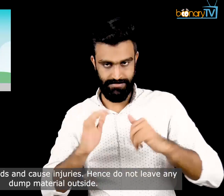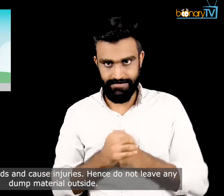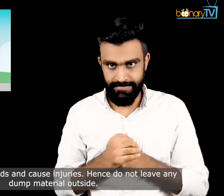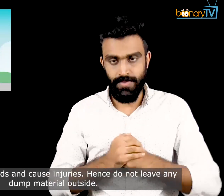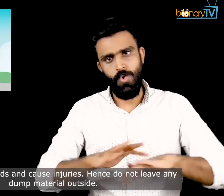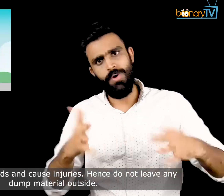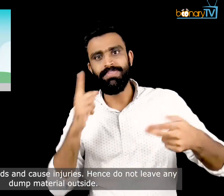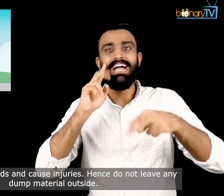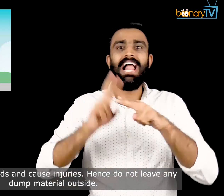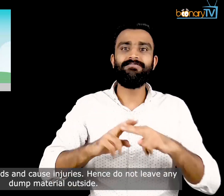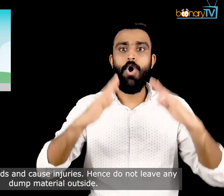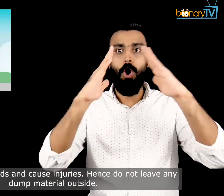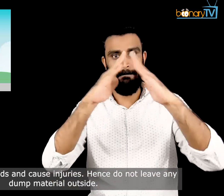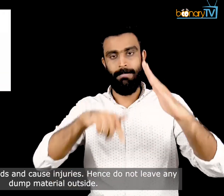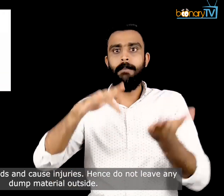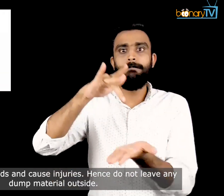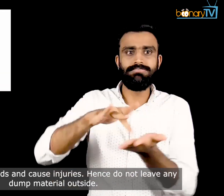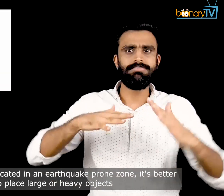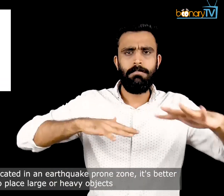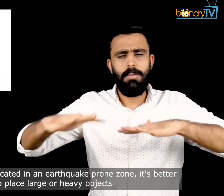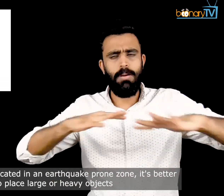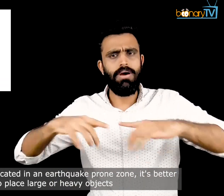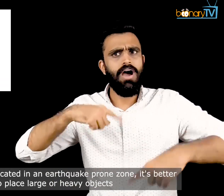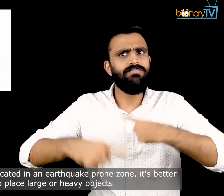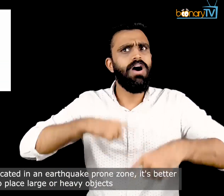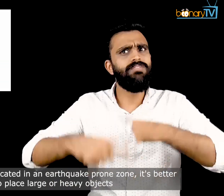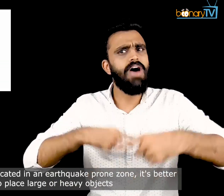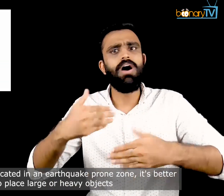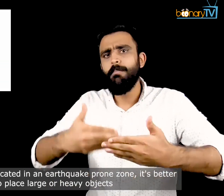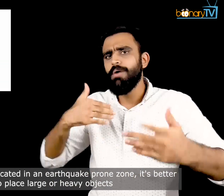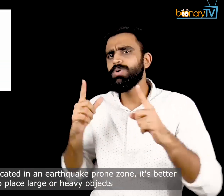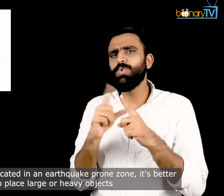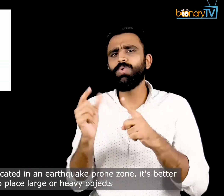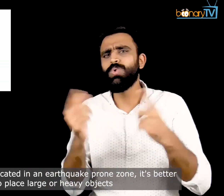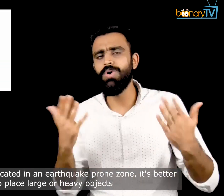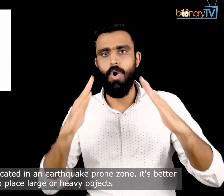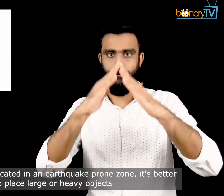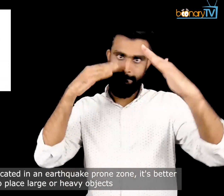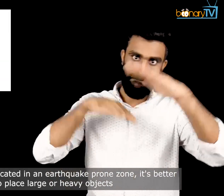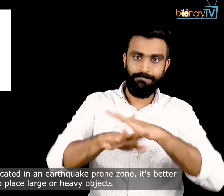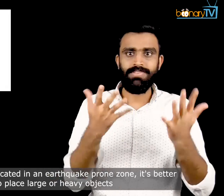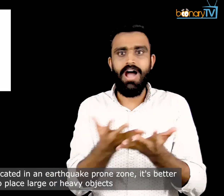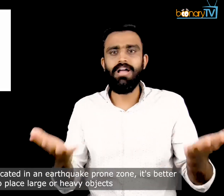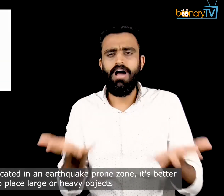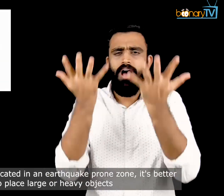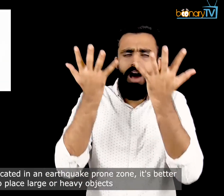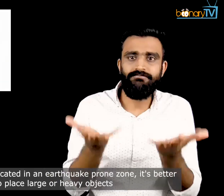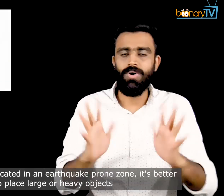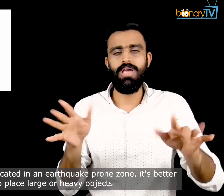any dump material outside. If your house is located in an earthquake-prone zone, it's better